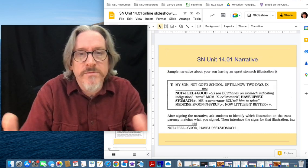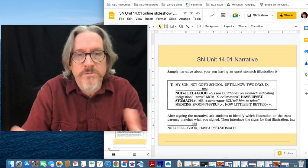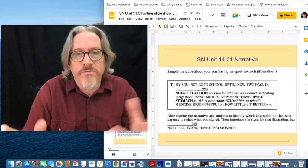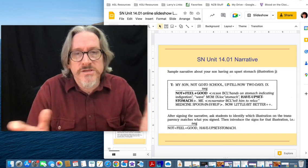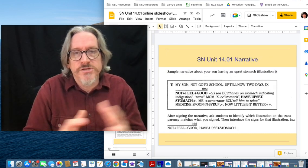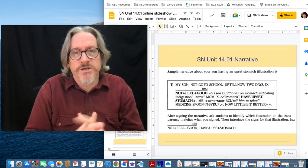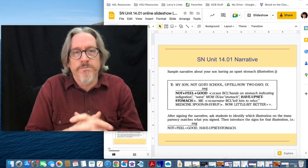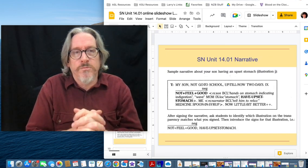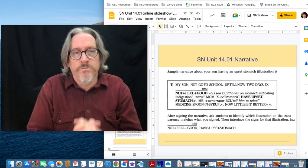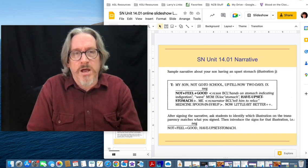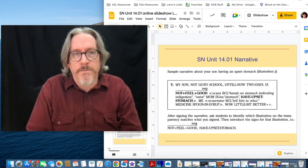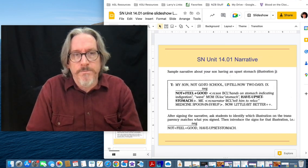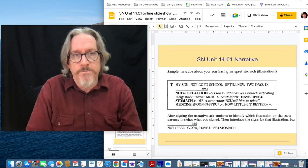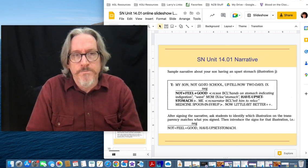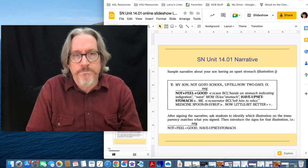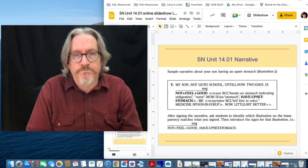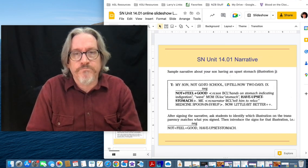Then these are some